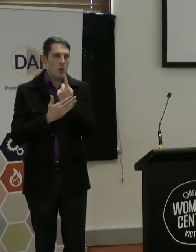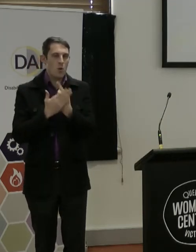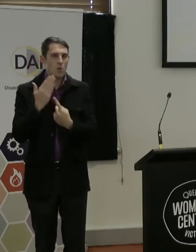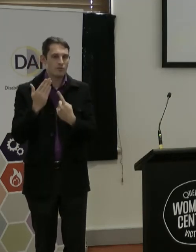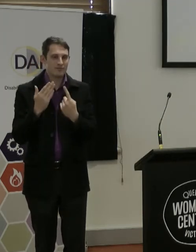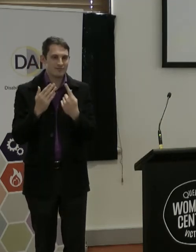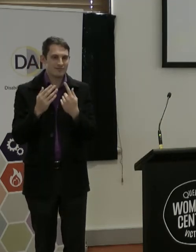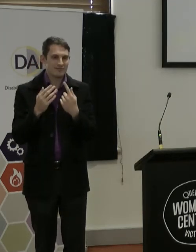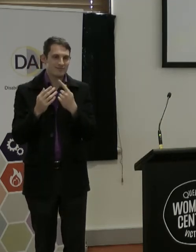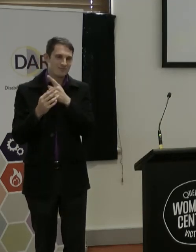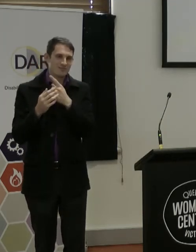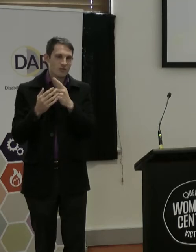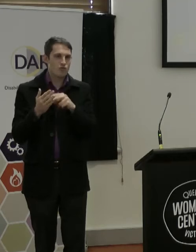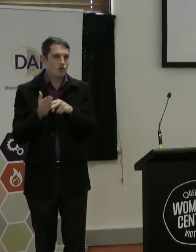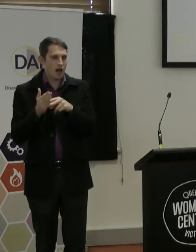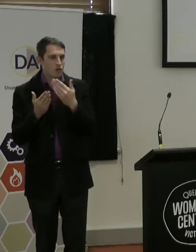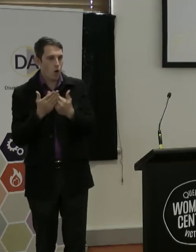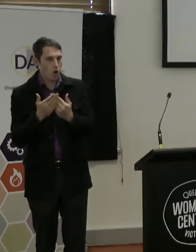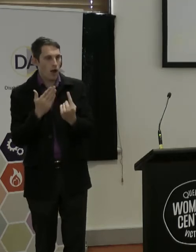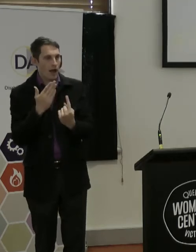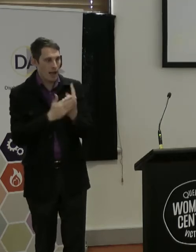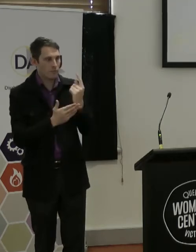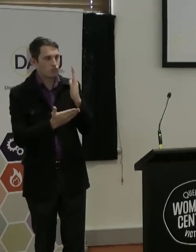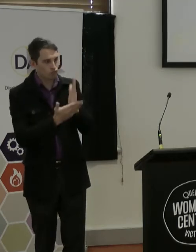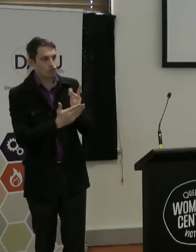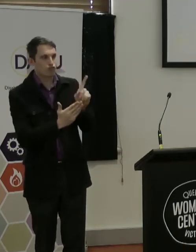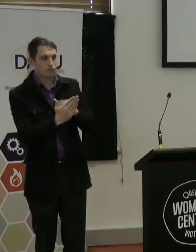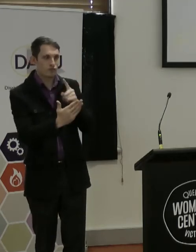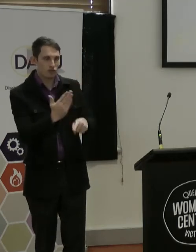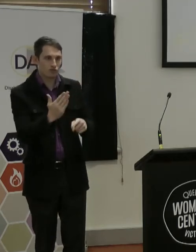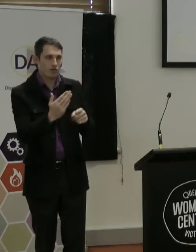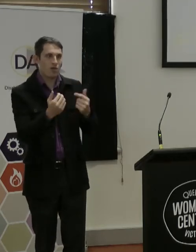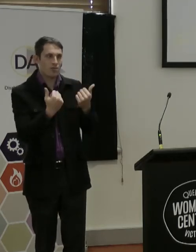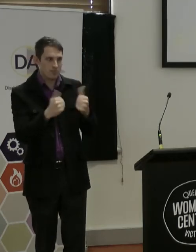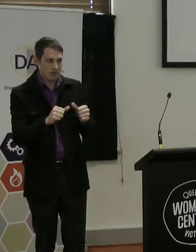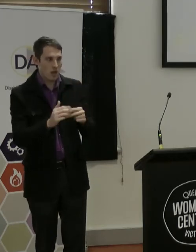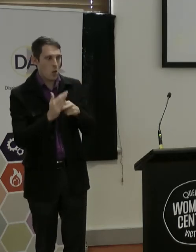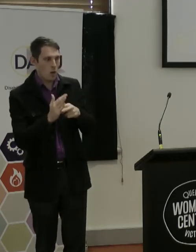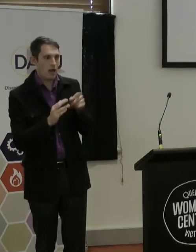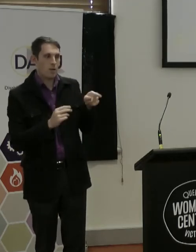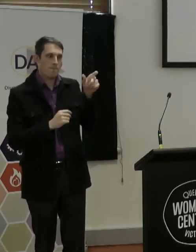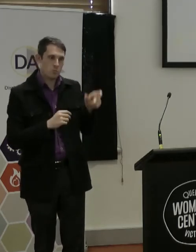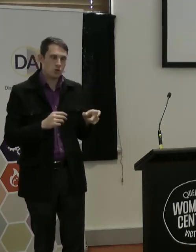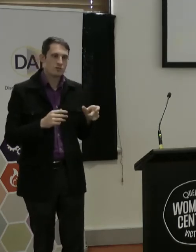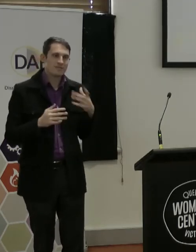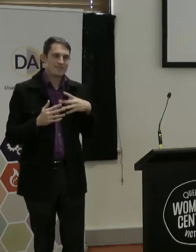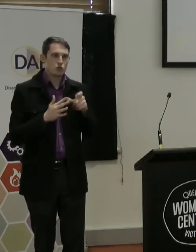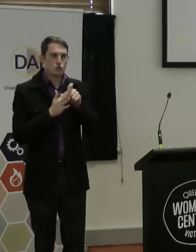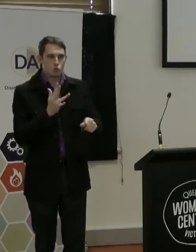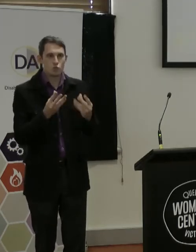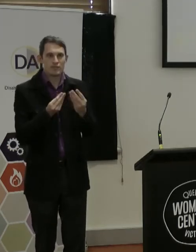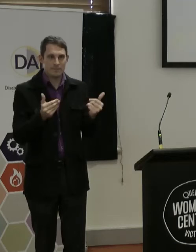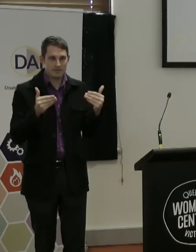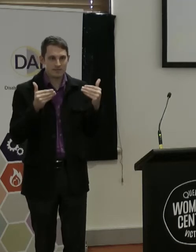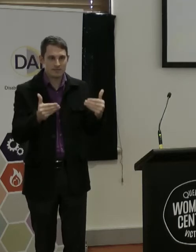discrimination having occurred, first of all. Then it relies on the individual to go and do something about it. There's no guarantee that that matter